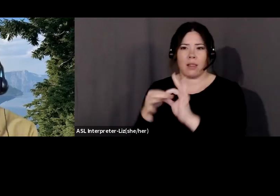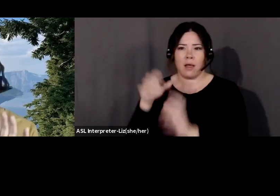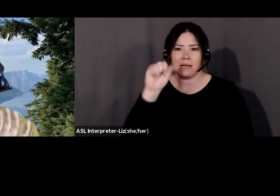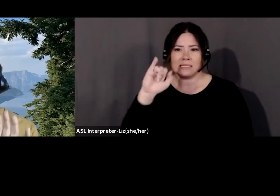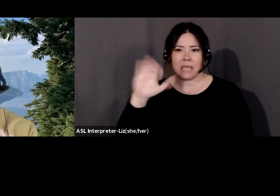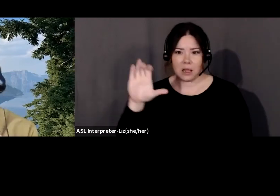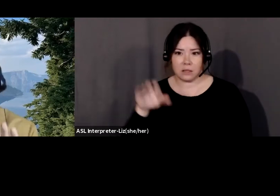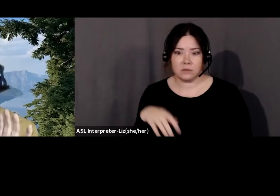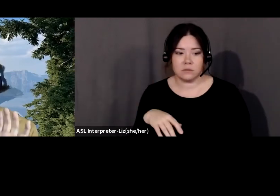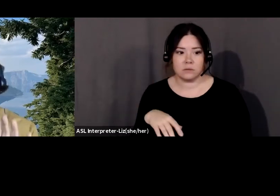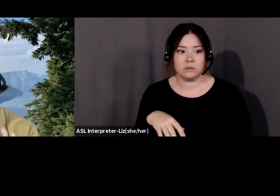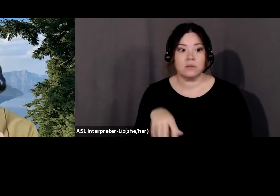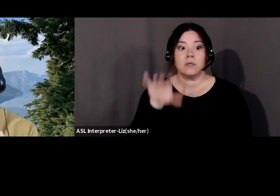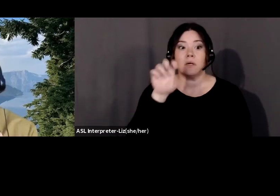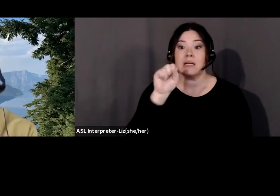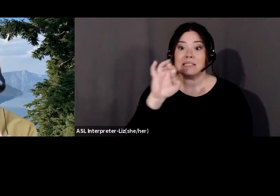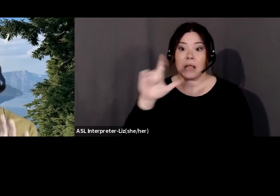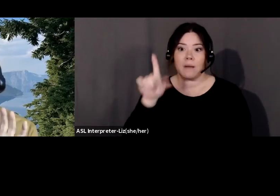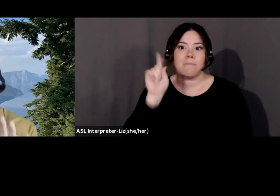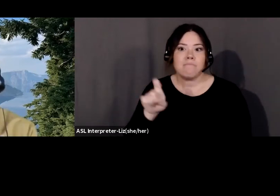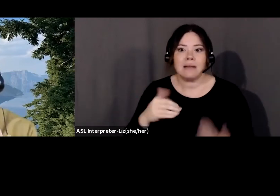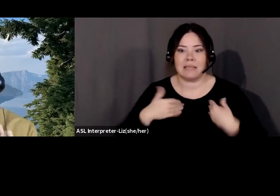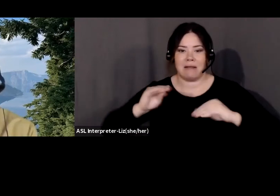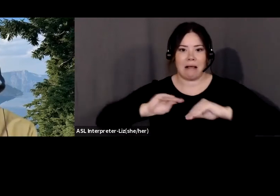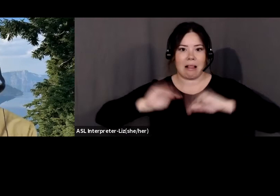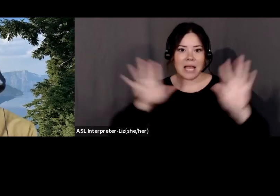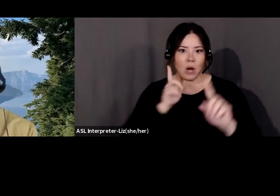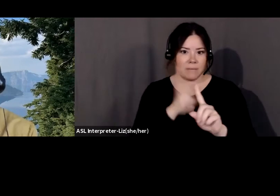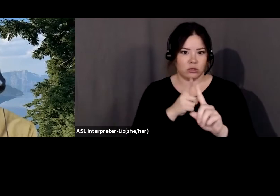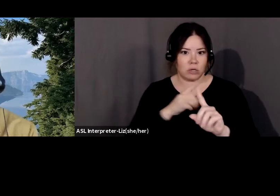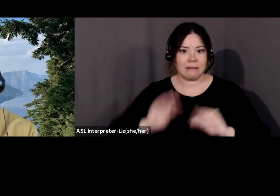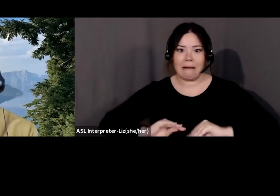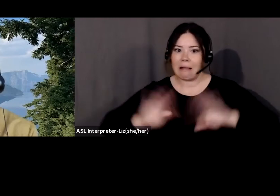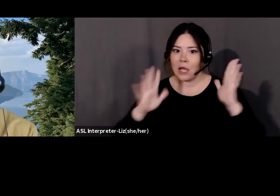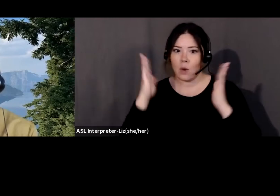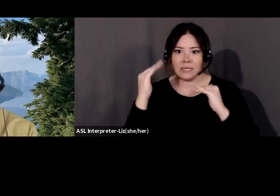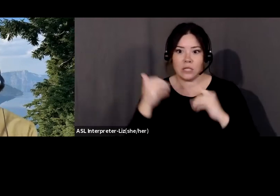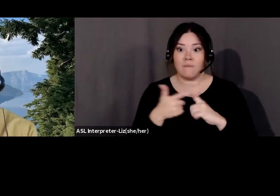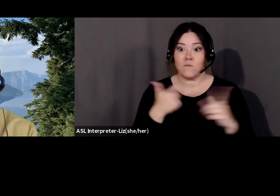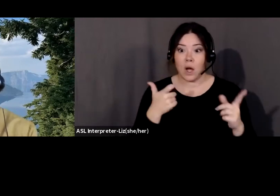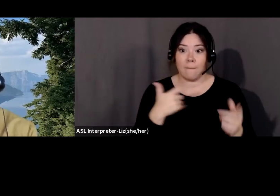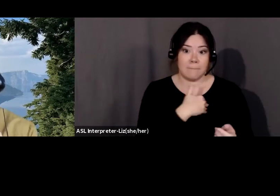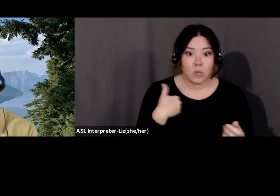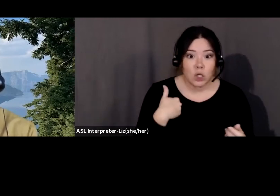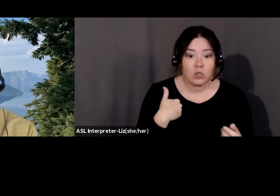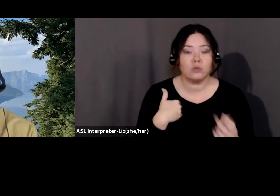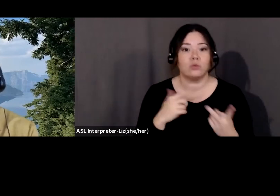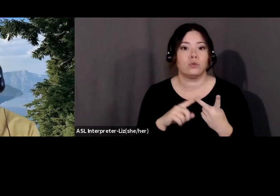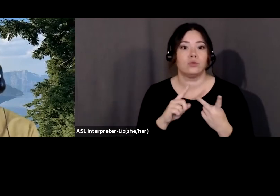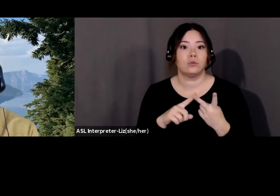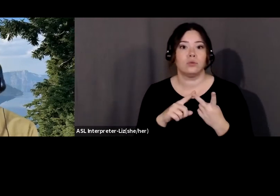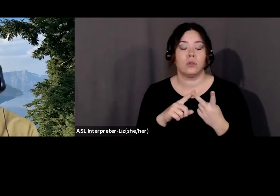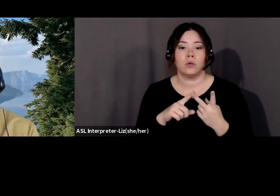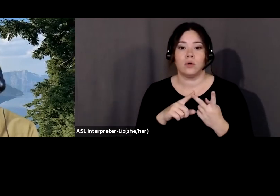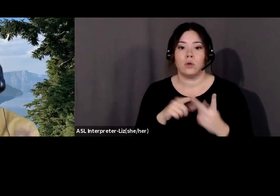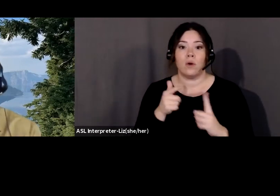need to have a clear mission and clear expectations of their members and clear expectations